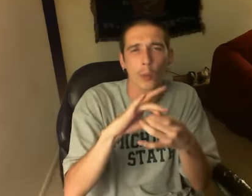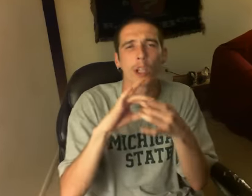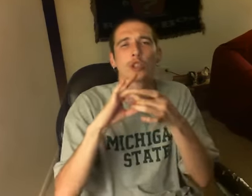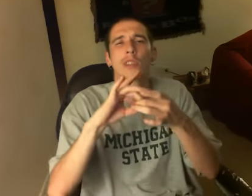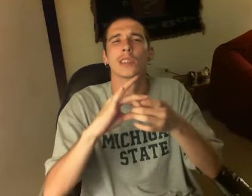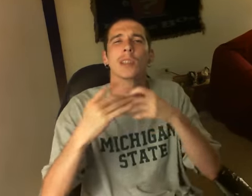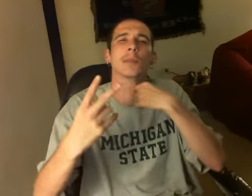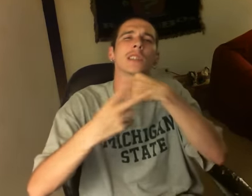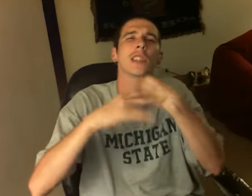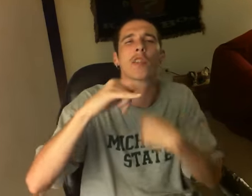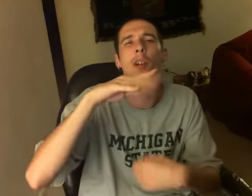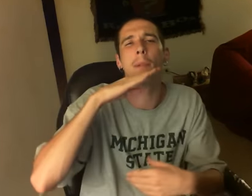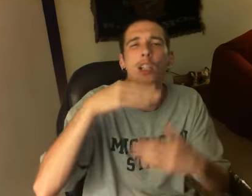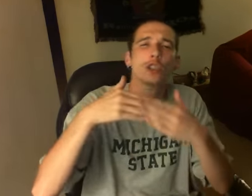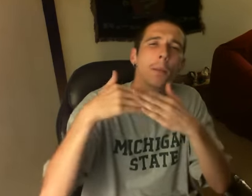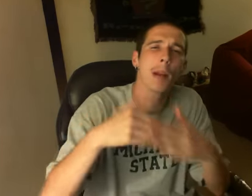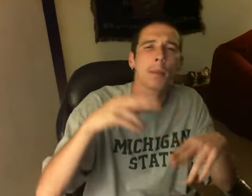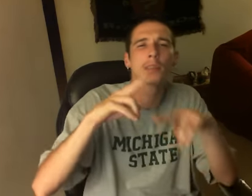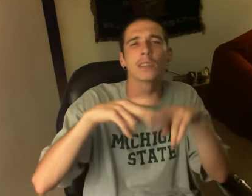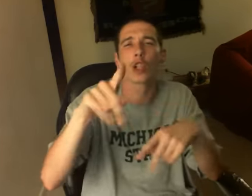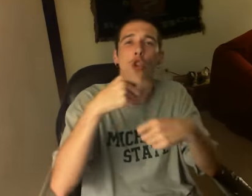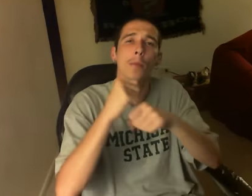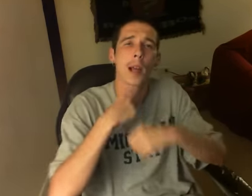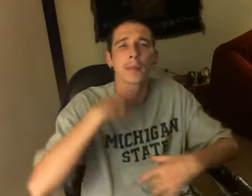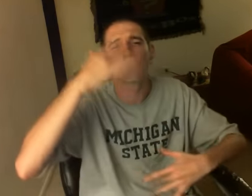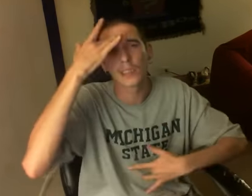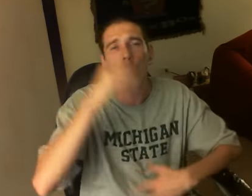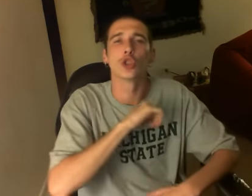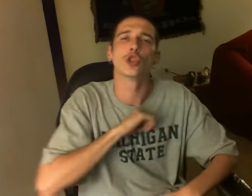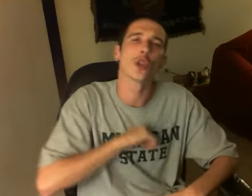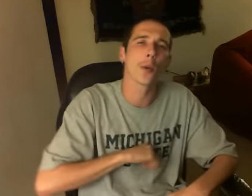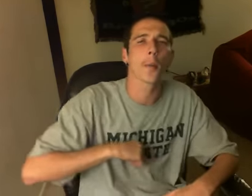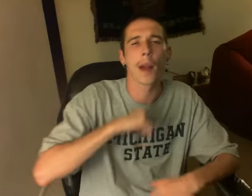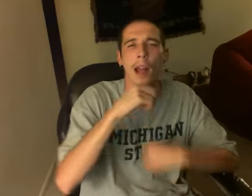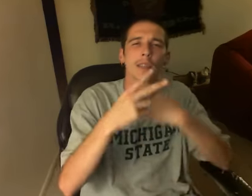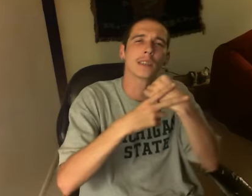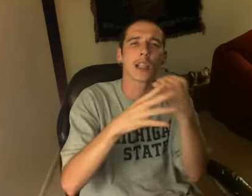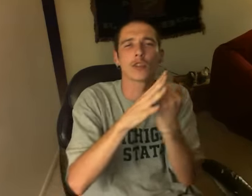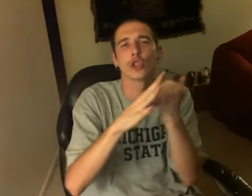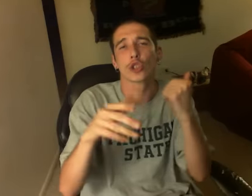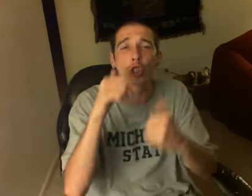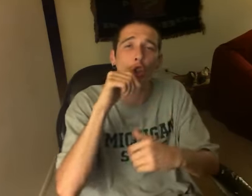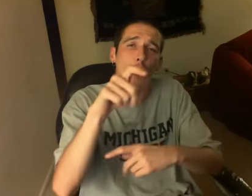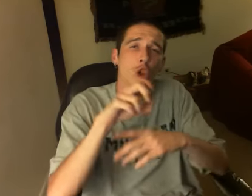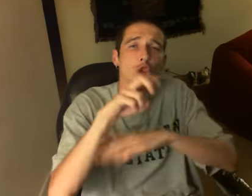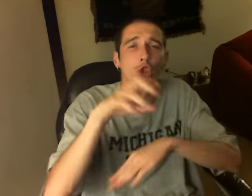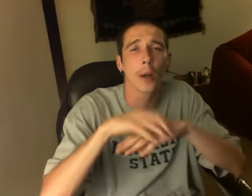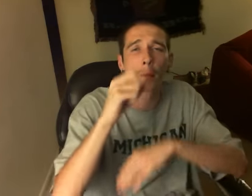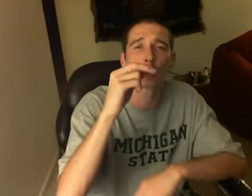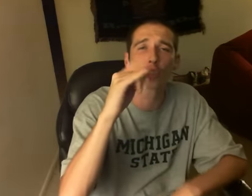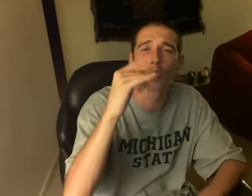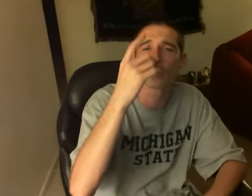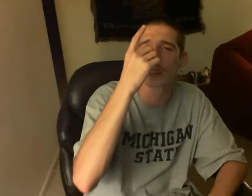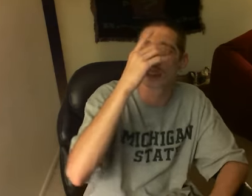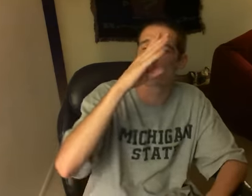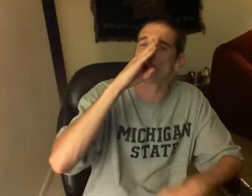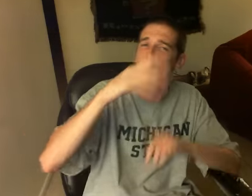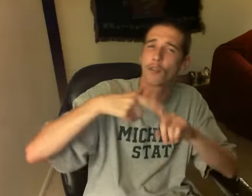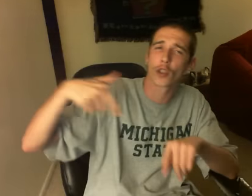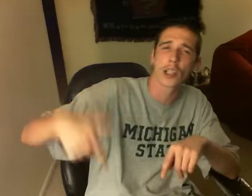in a relationship. Save it, bitch. Babysit. You make me sick. Superman ain't saving shit. Girl, you can jump on Shady's dick. Straight